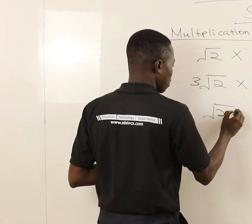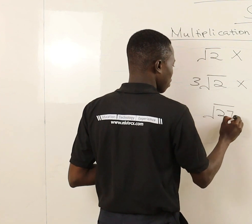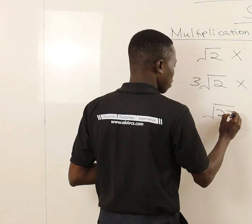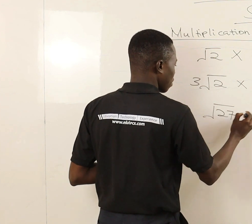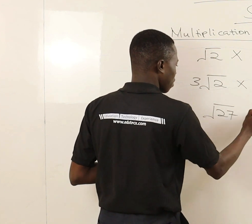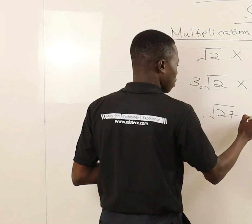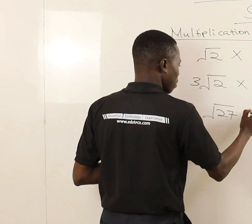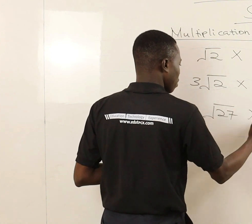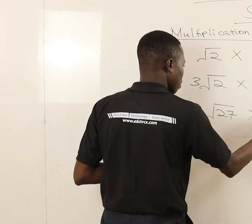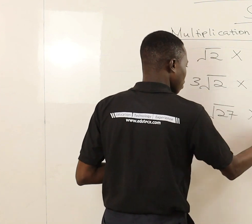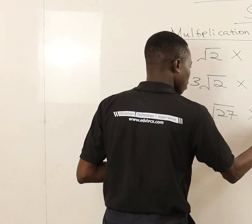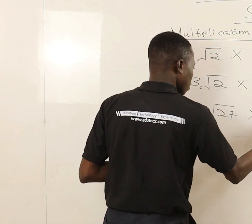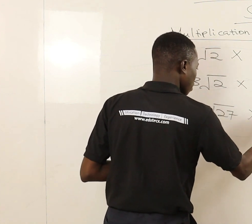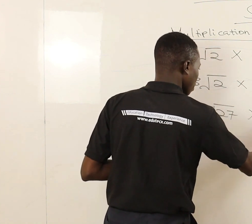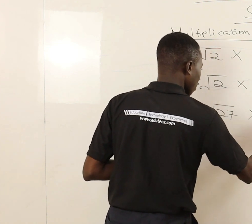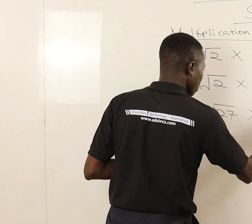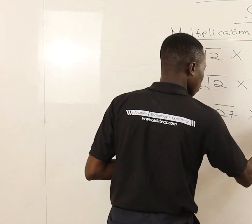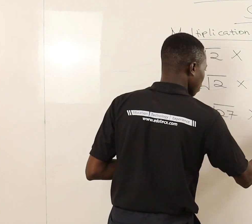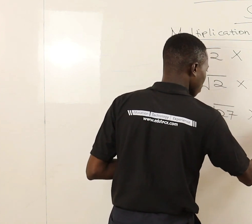27 multiplied by square root of 32.